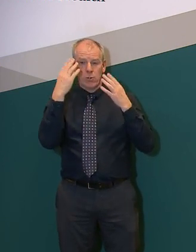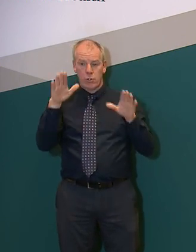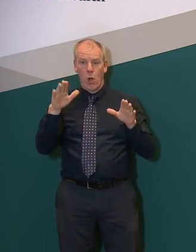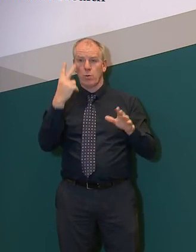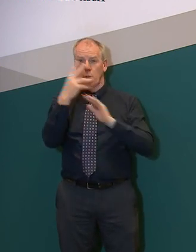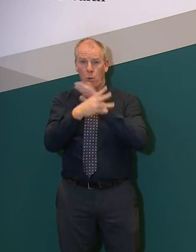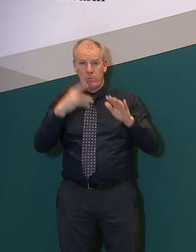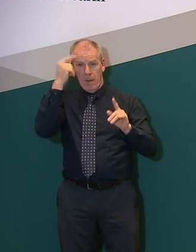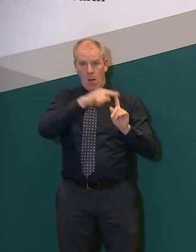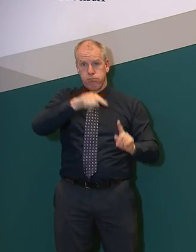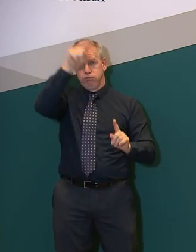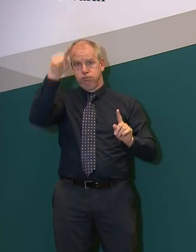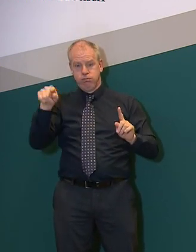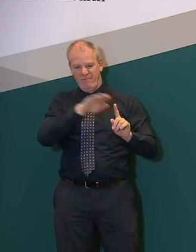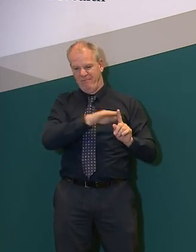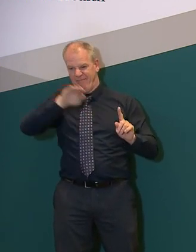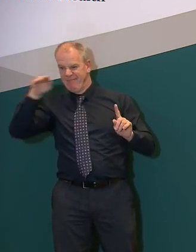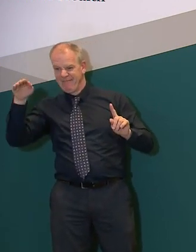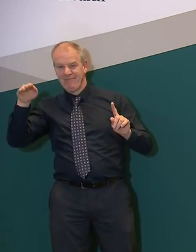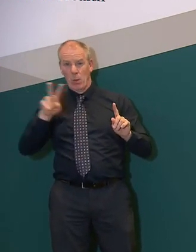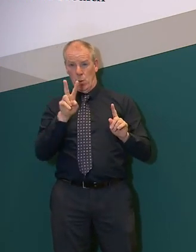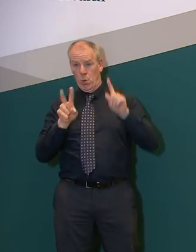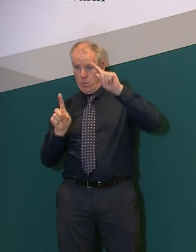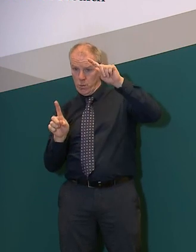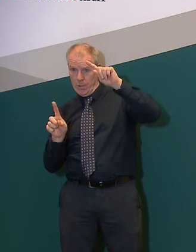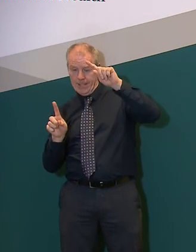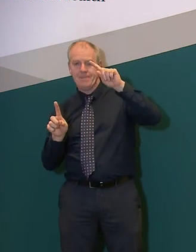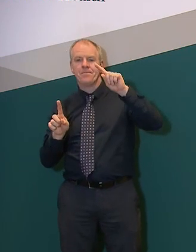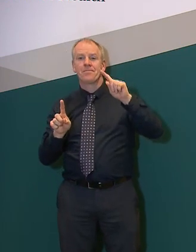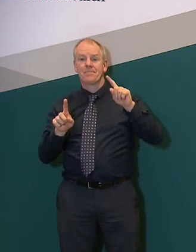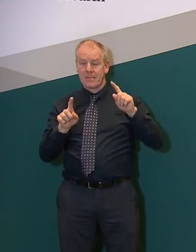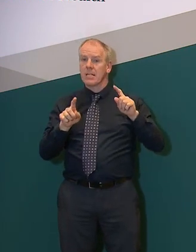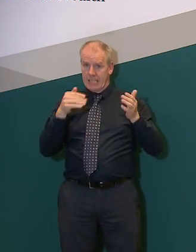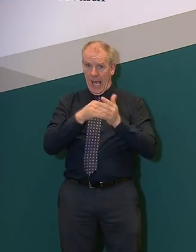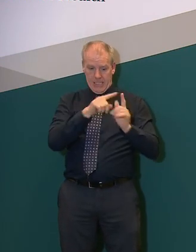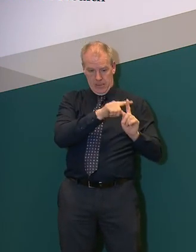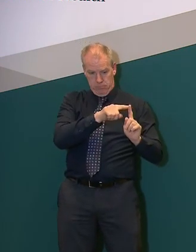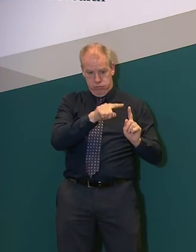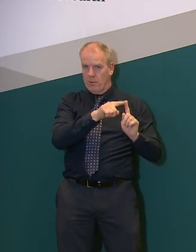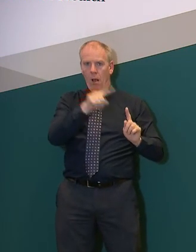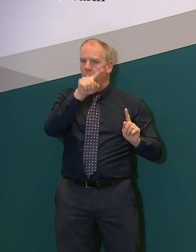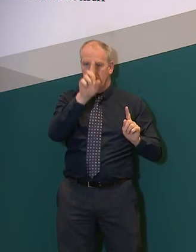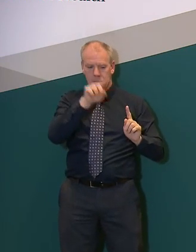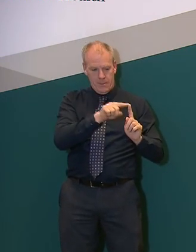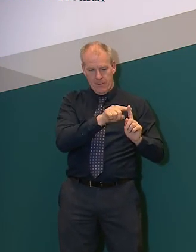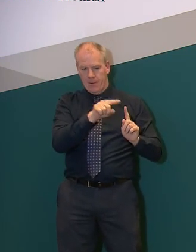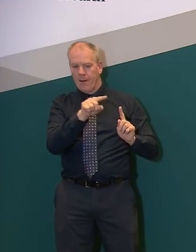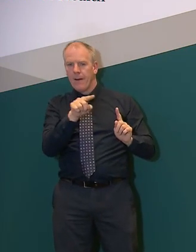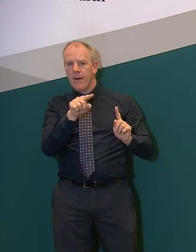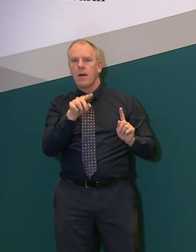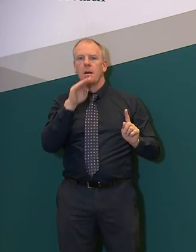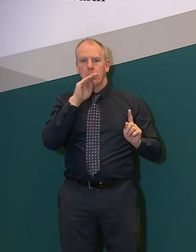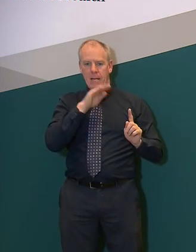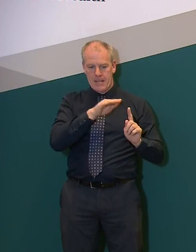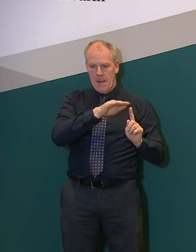for 2 weeks with the peak and a very flattened curve. So clearly we're flattening the curve. And by definition, that pushes the